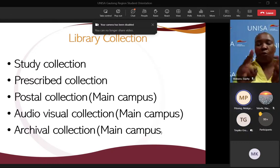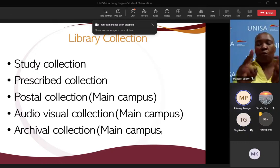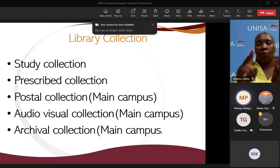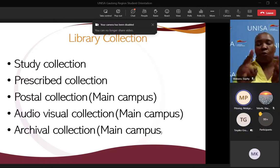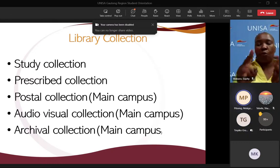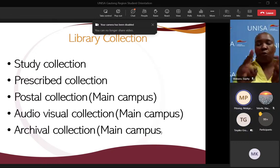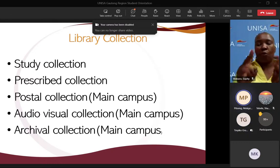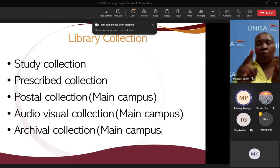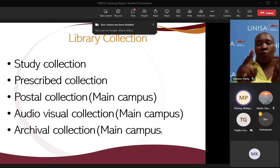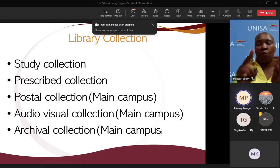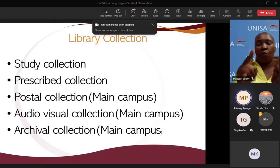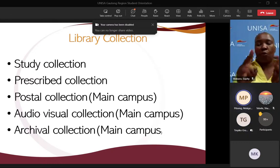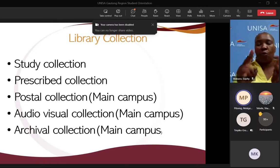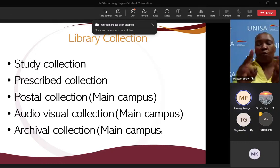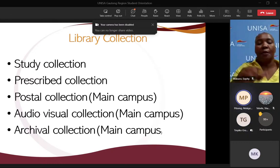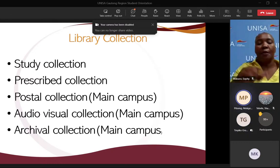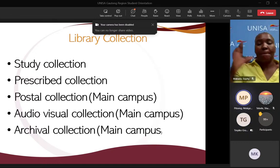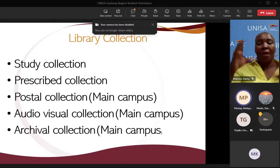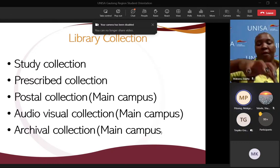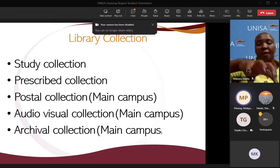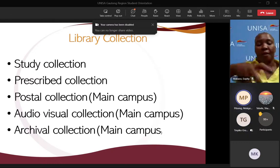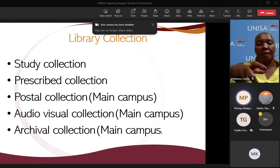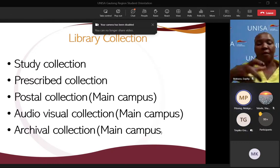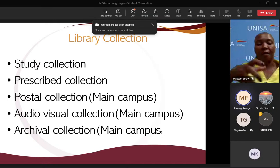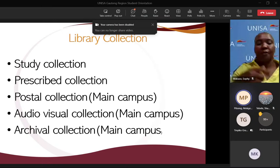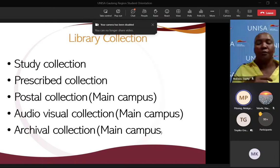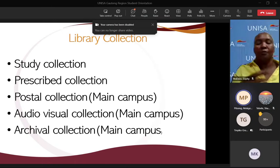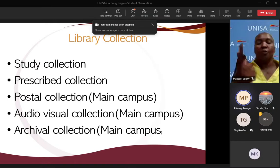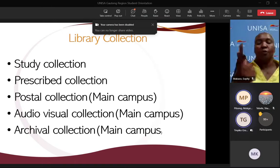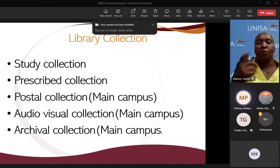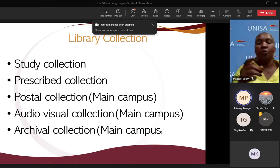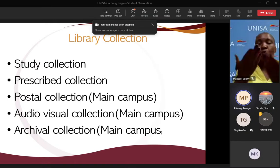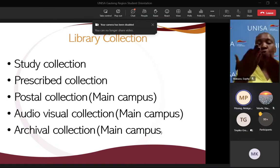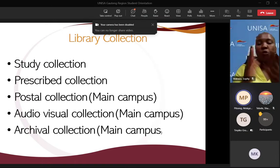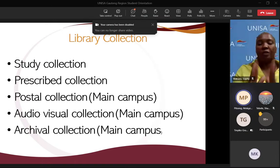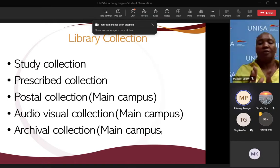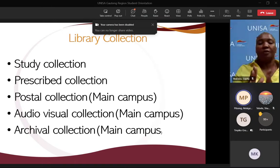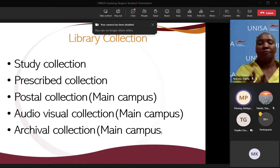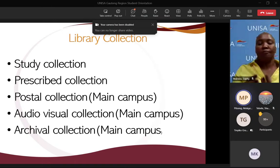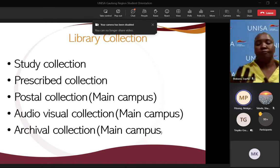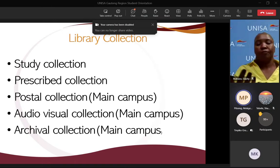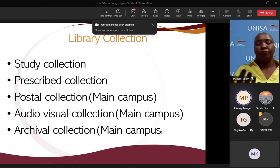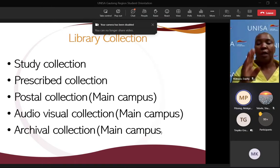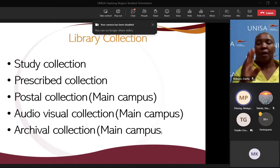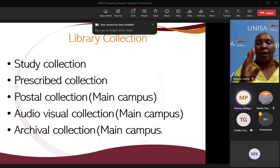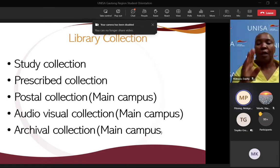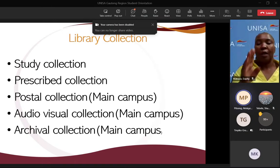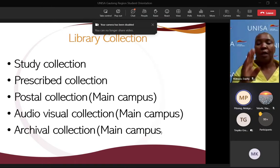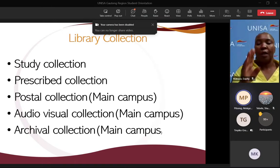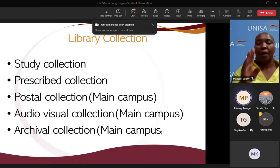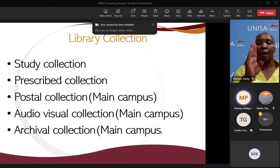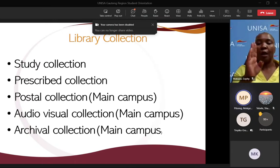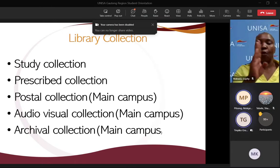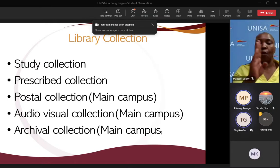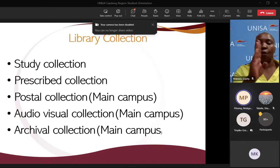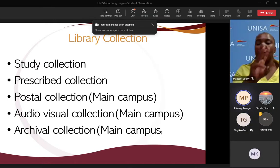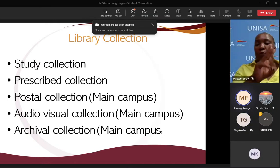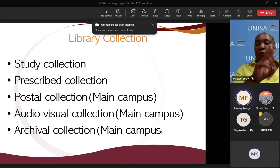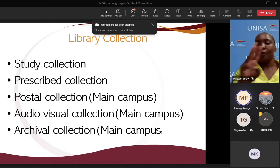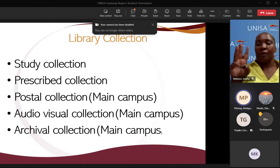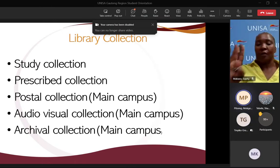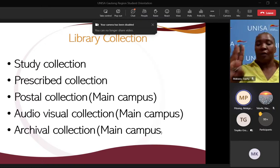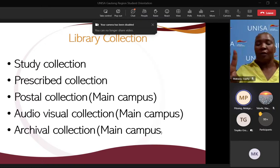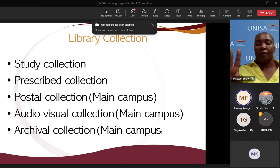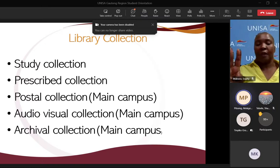the main campus the students request them on their Library website so that they can be posted